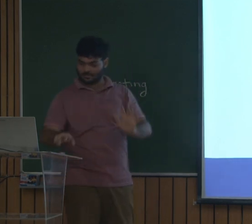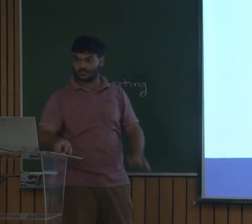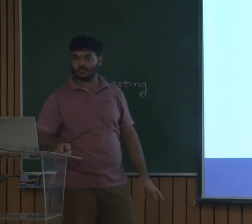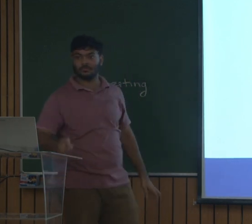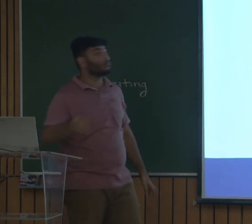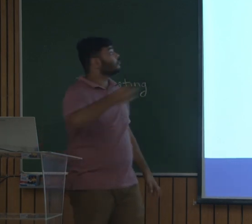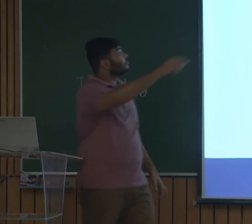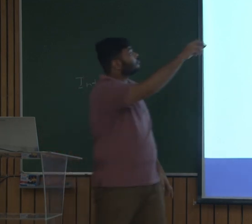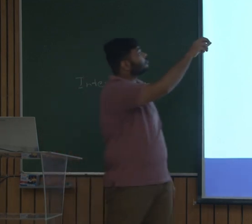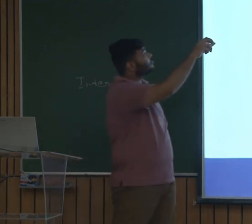Okay. So while doing this.